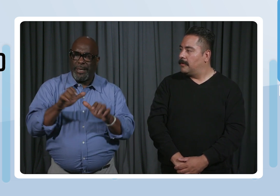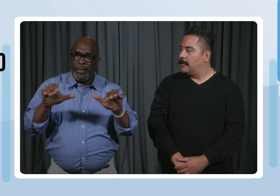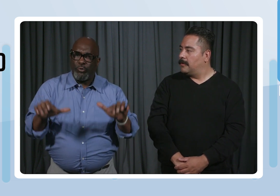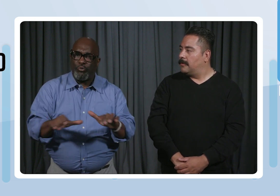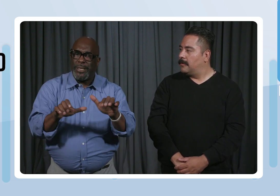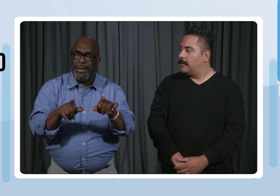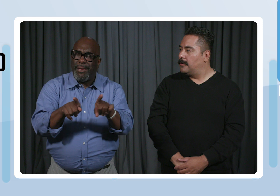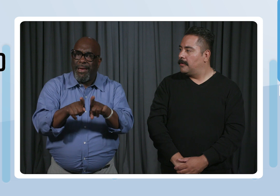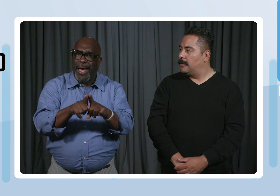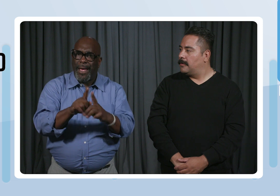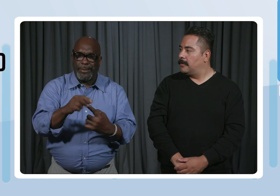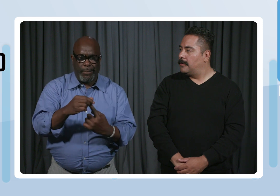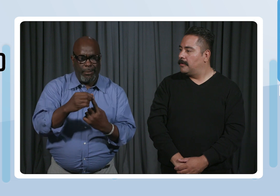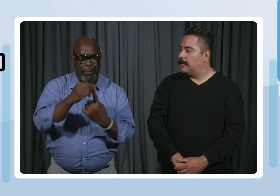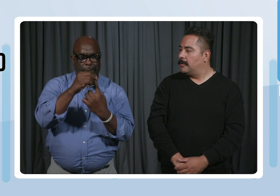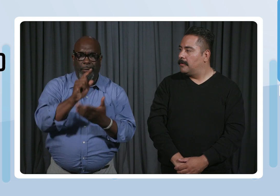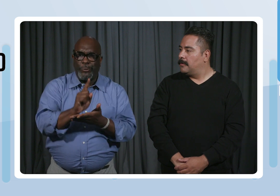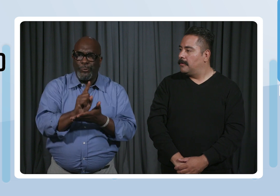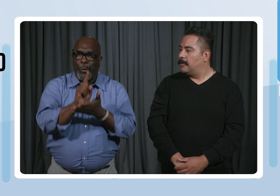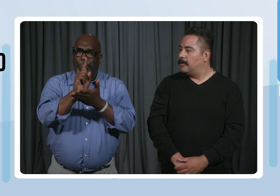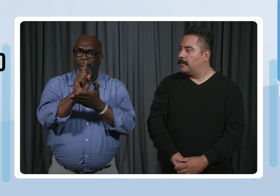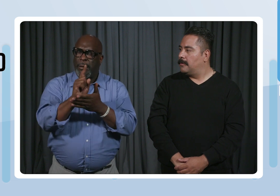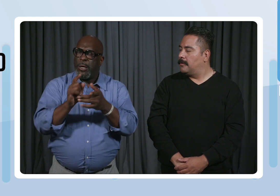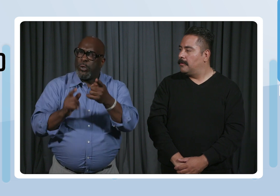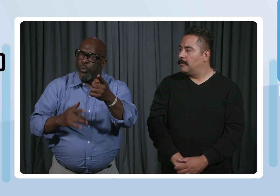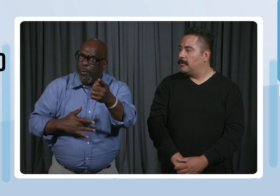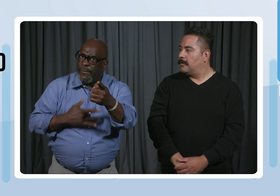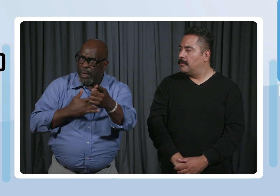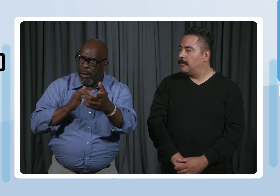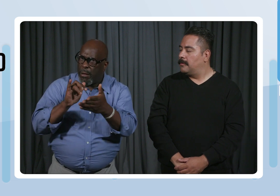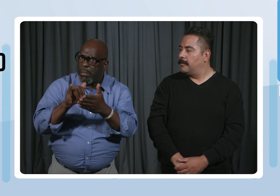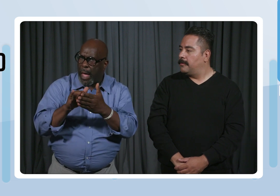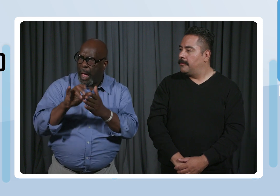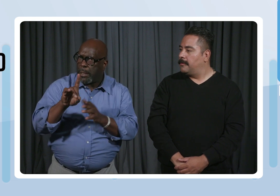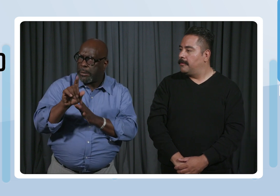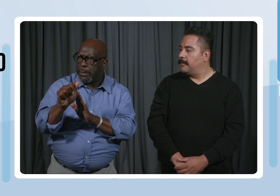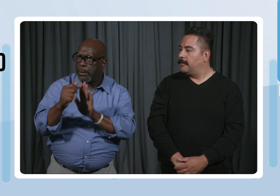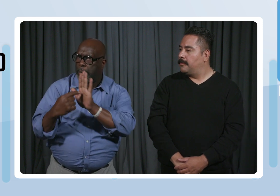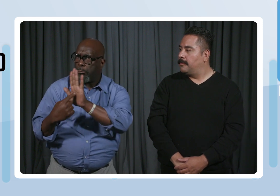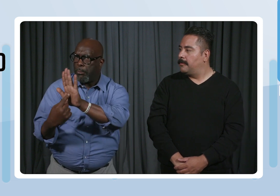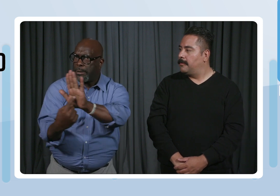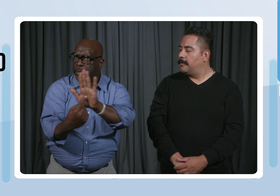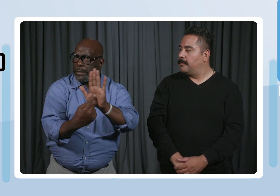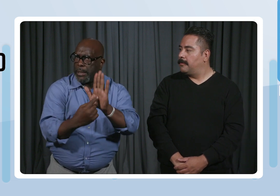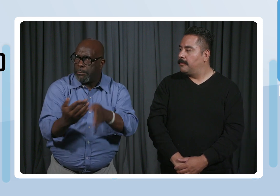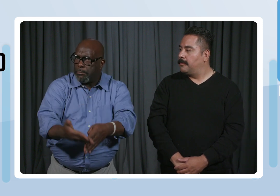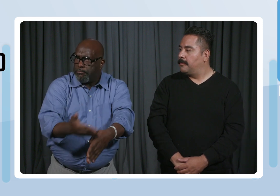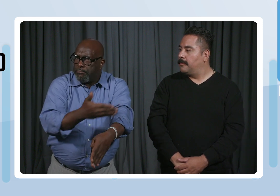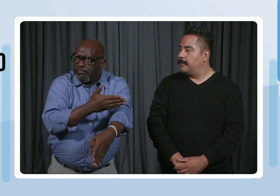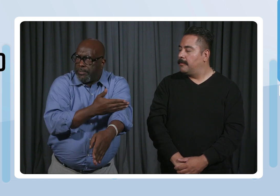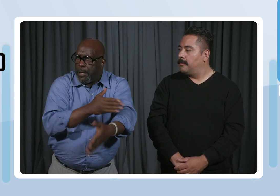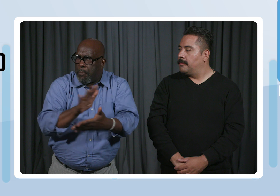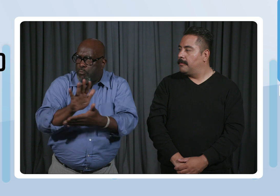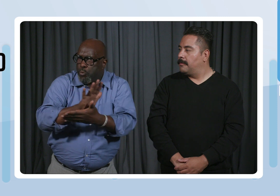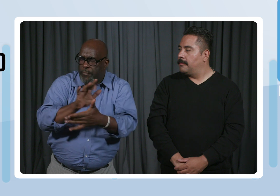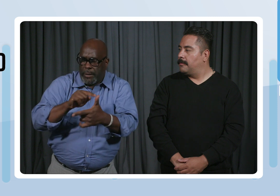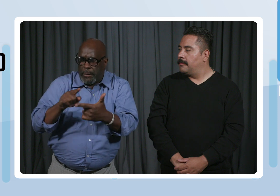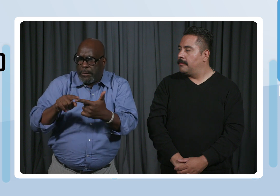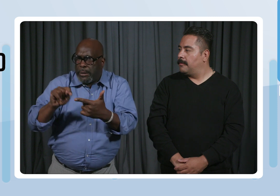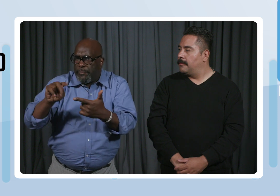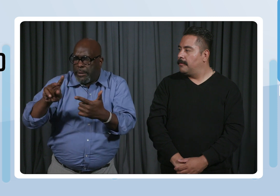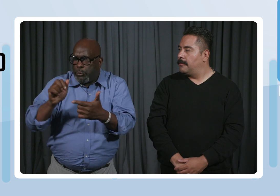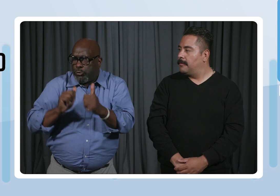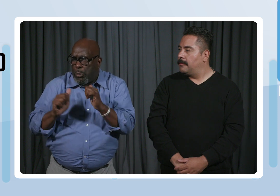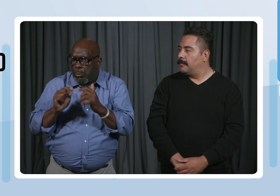token. Do you think that representation has gotten better, like in the media, in movies and TV shows and that type of thing? I